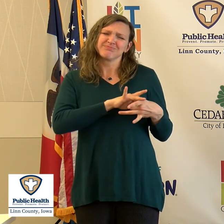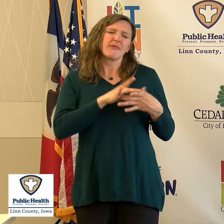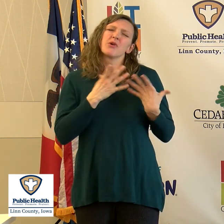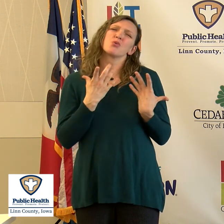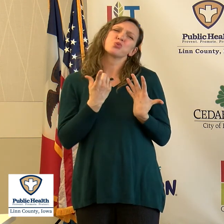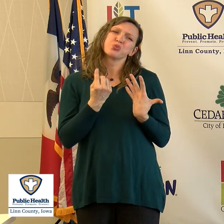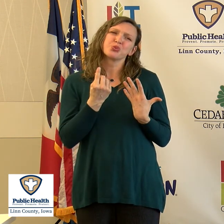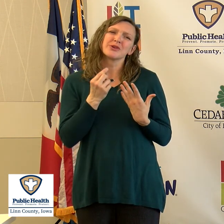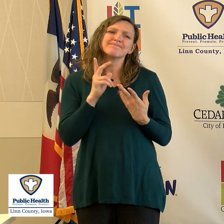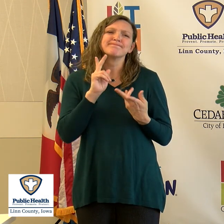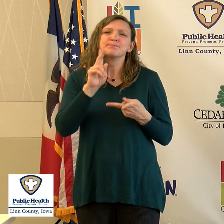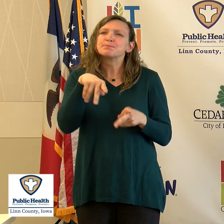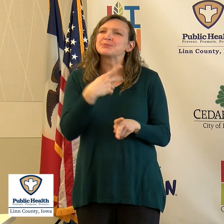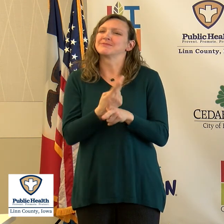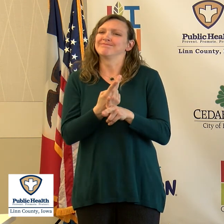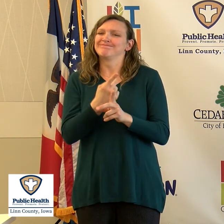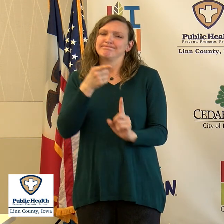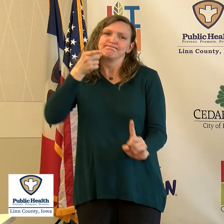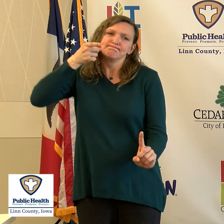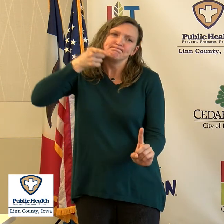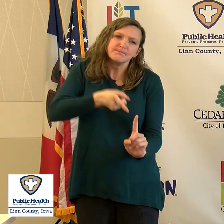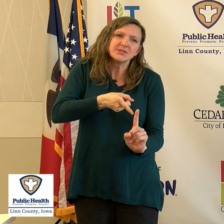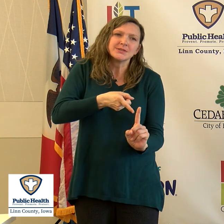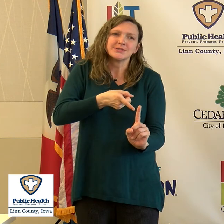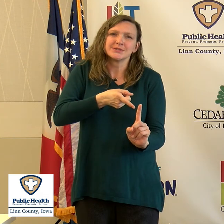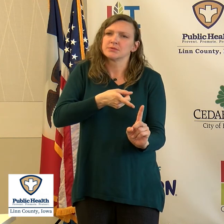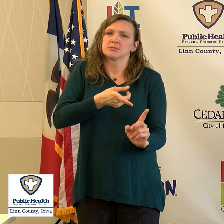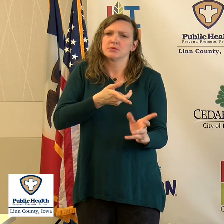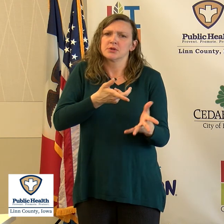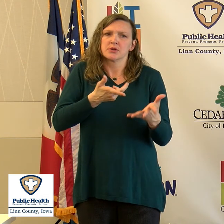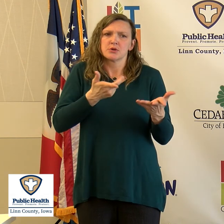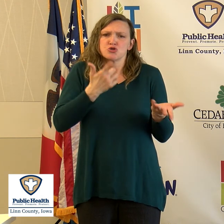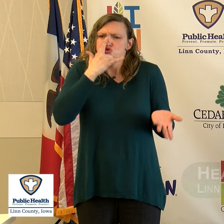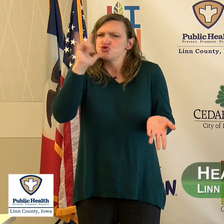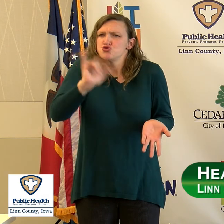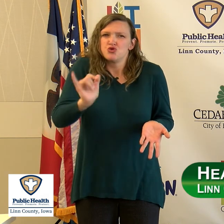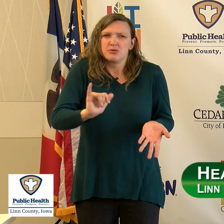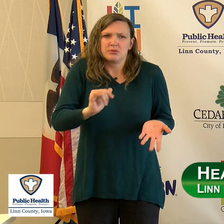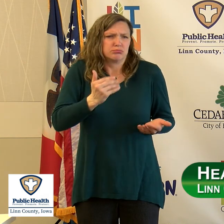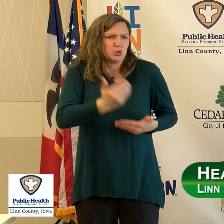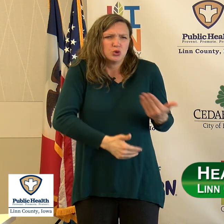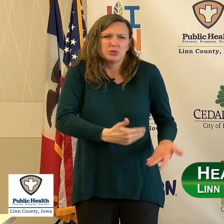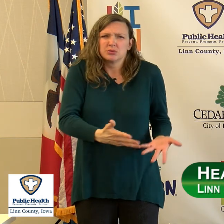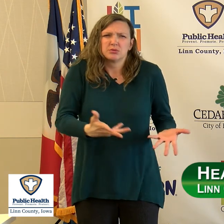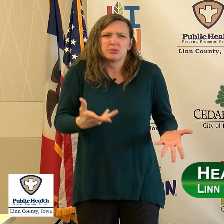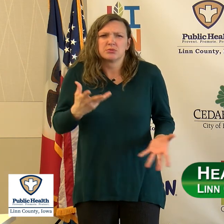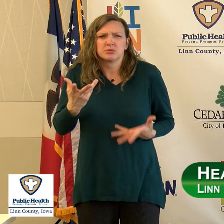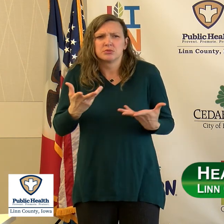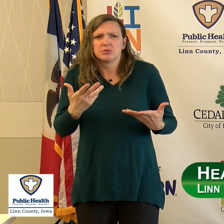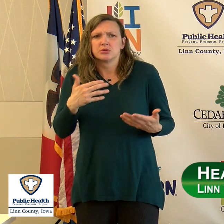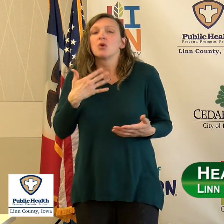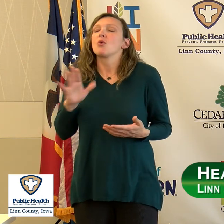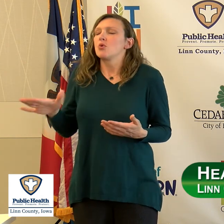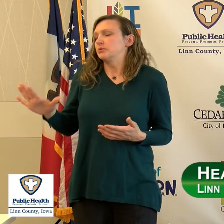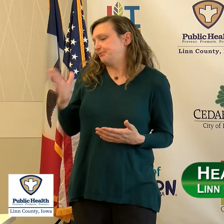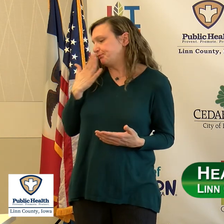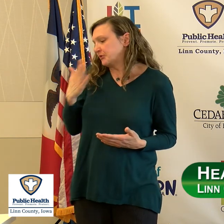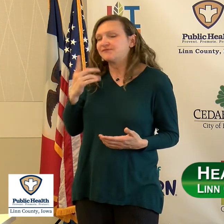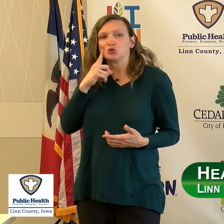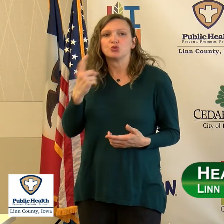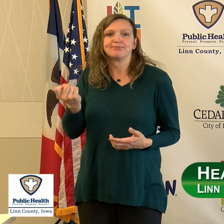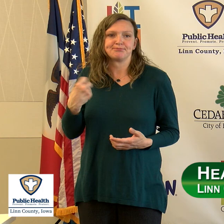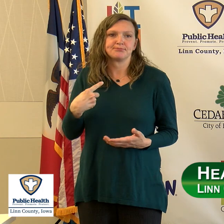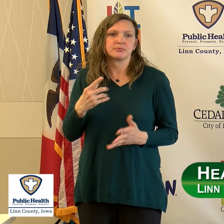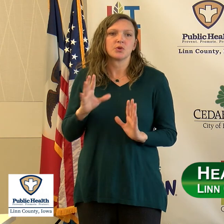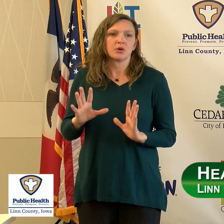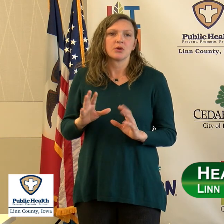them take that they aren't already taking to mitigate the risk? Hi, Michaela. Thank you for the question. So Michaela's asking